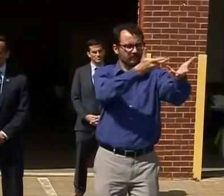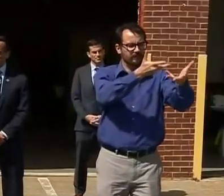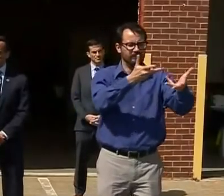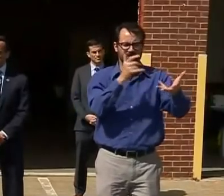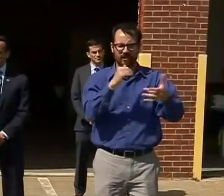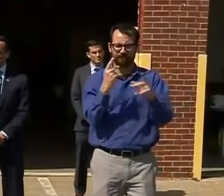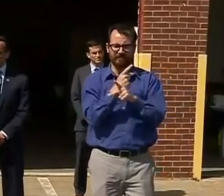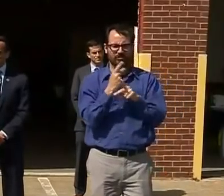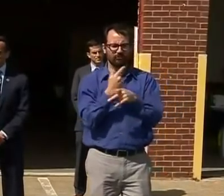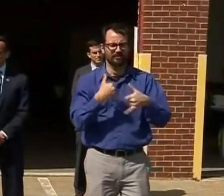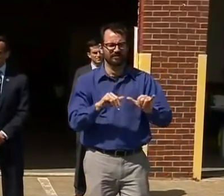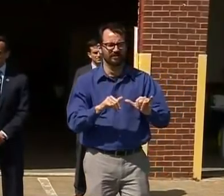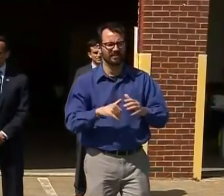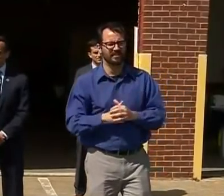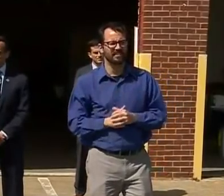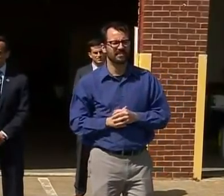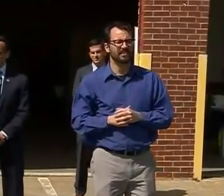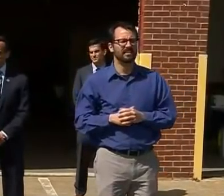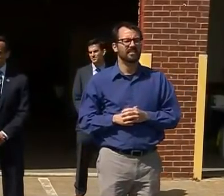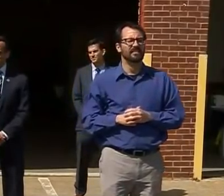chain for Boston Scientific,